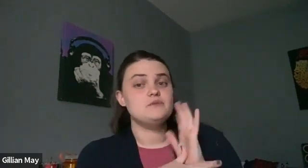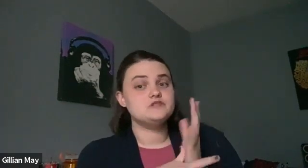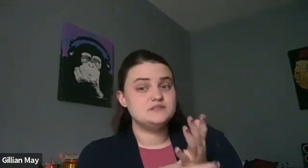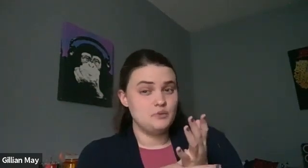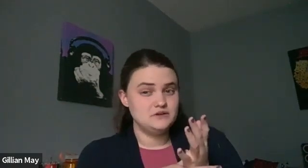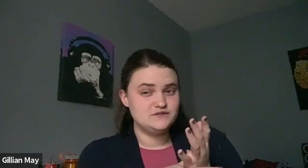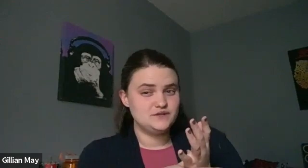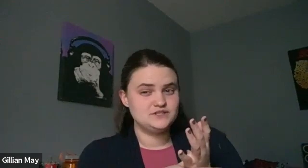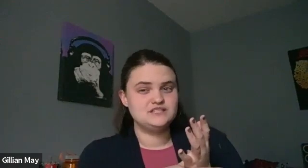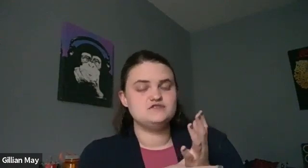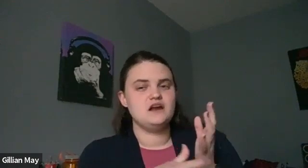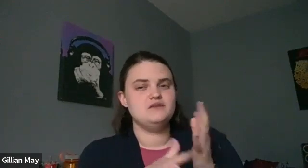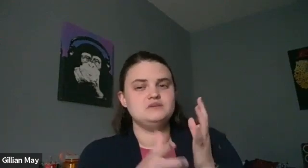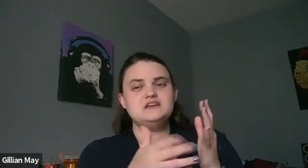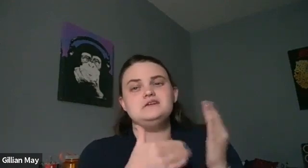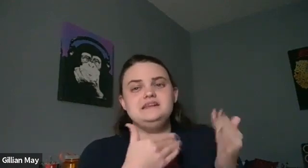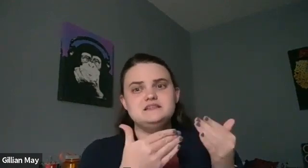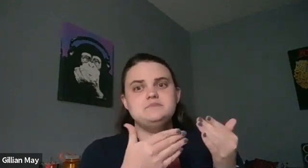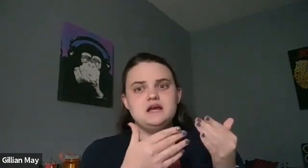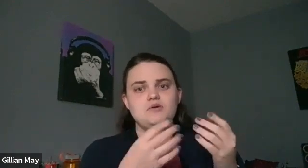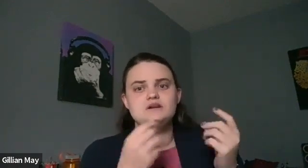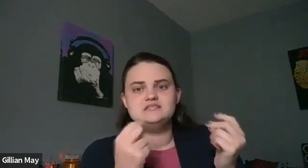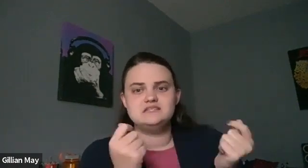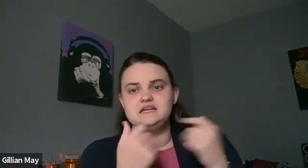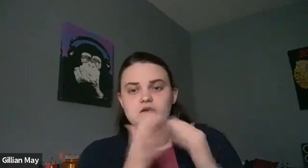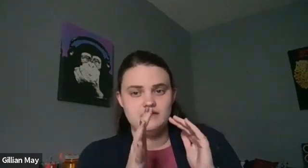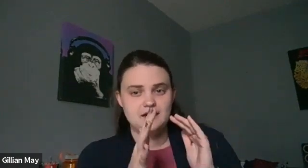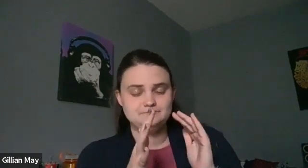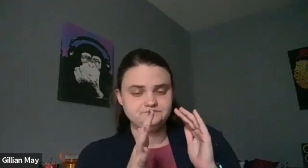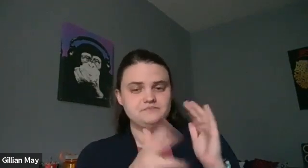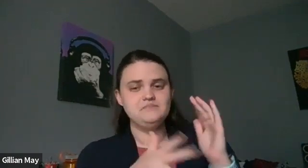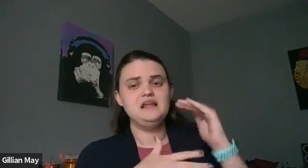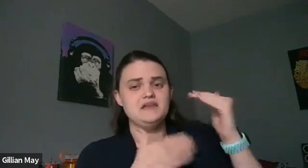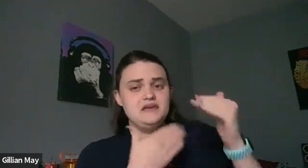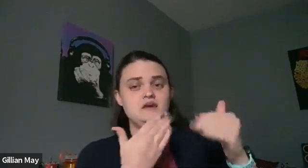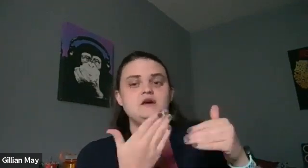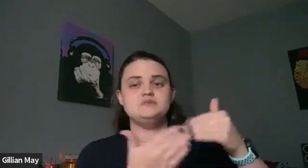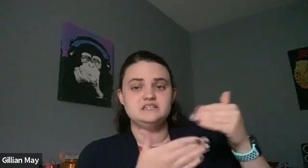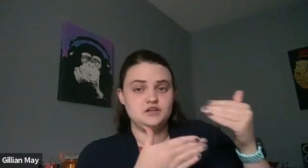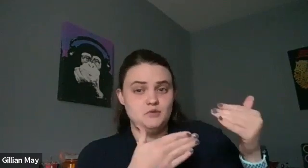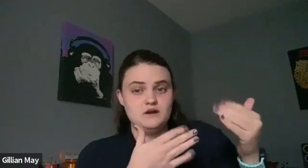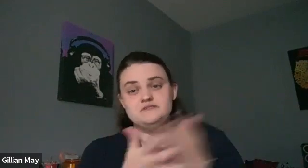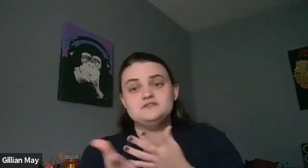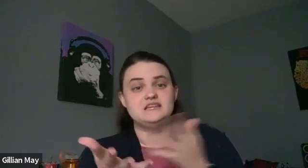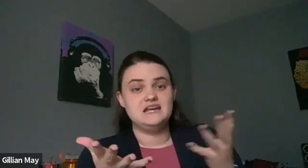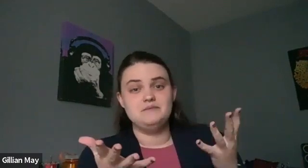with sports first, because those are kind of ones that are easy to pick up on, see, and all that. And then proceed to go more. And if there's any I